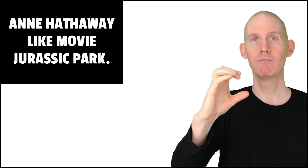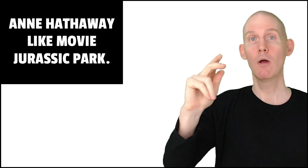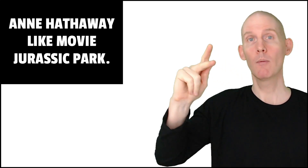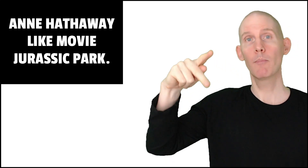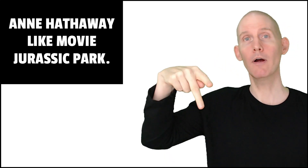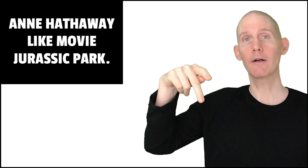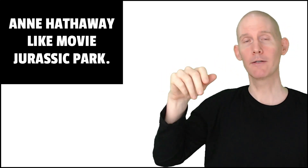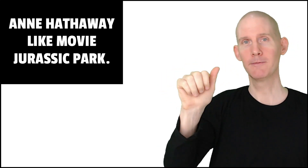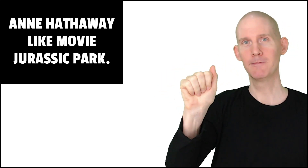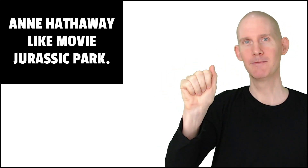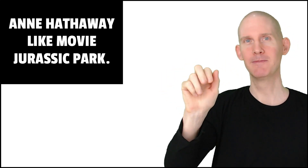Park.